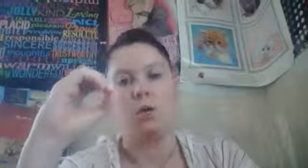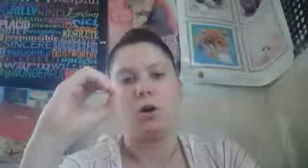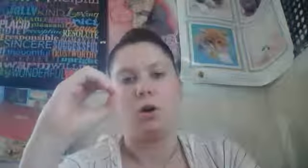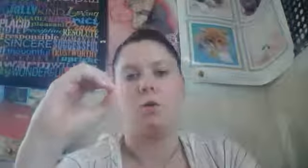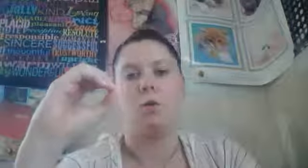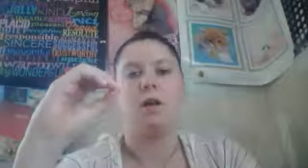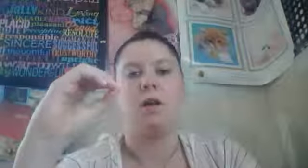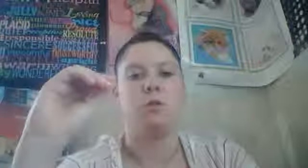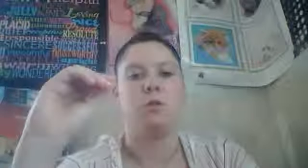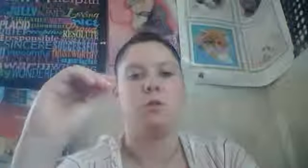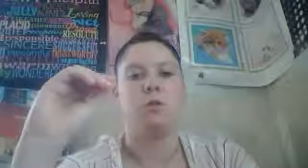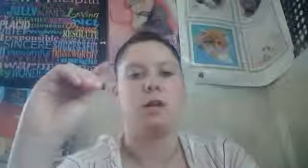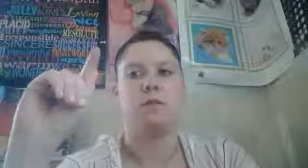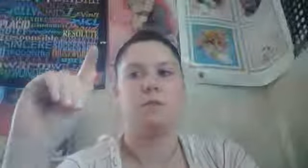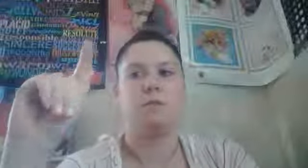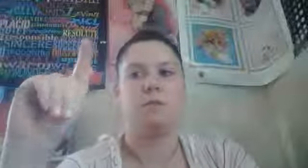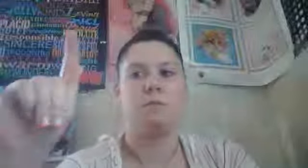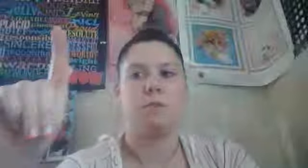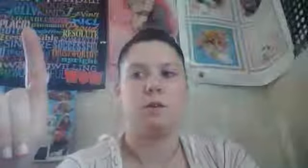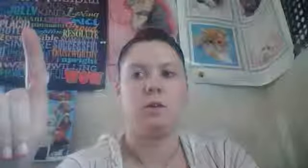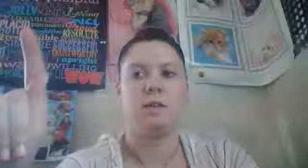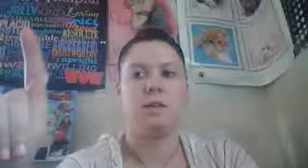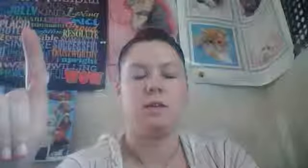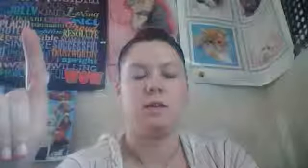O, and then you kind of go like this here,